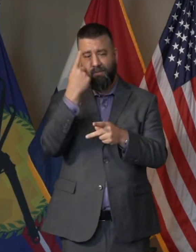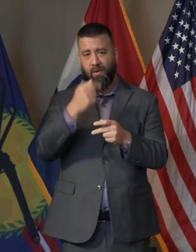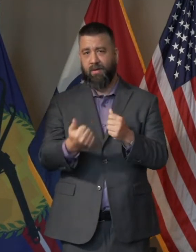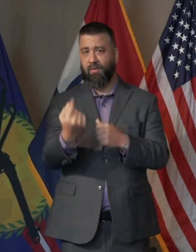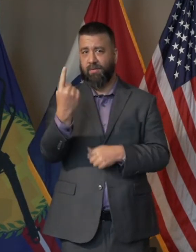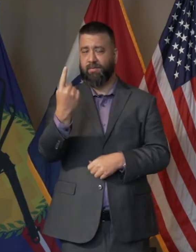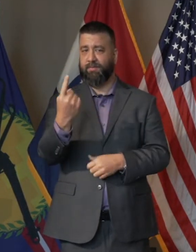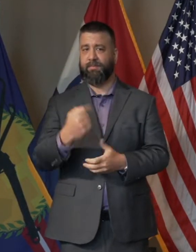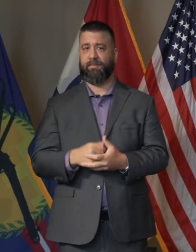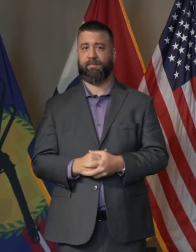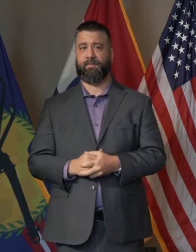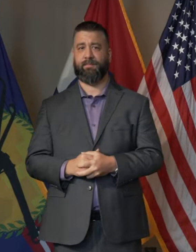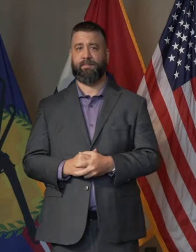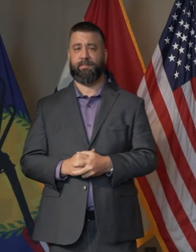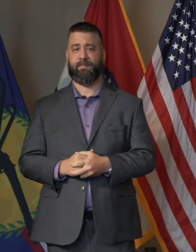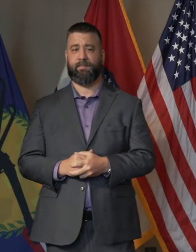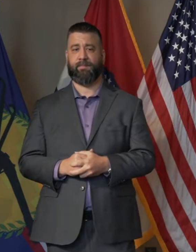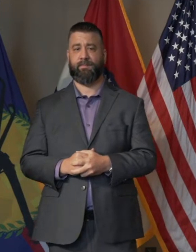needs it.